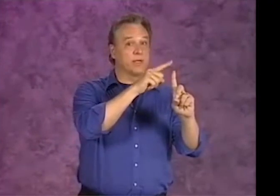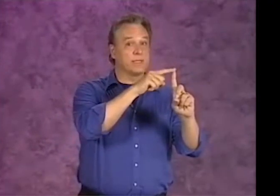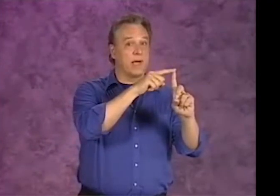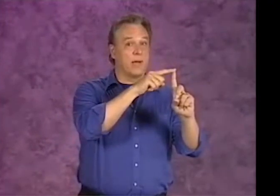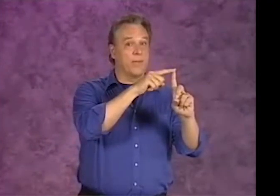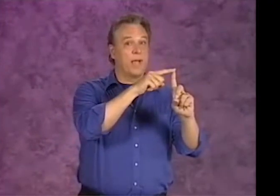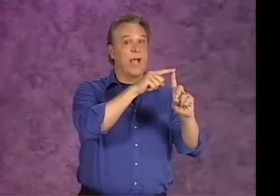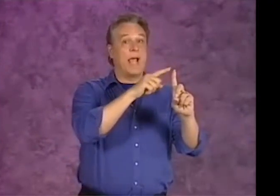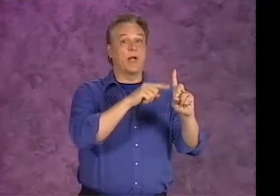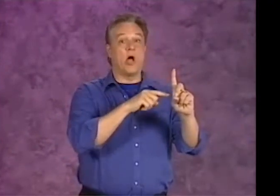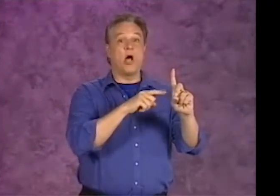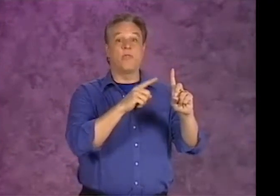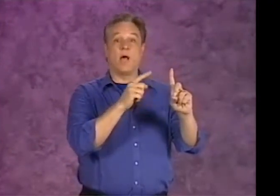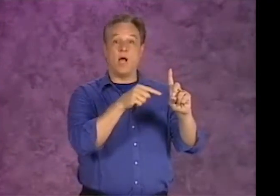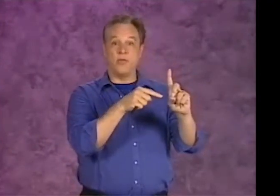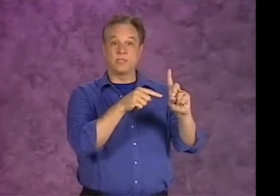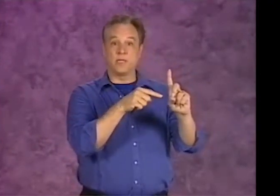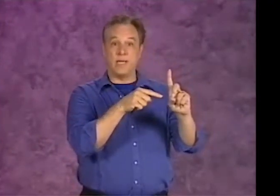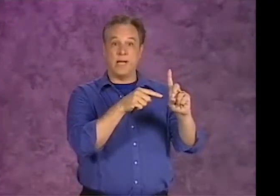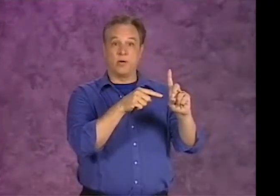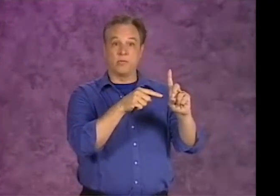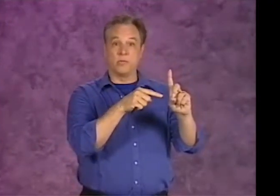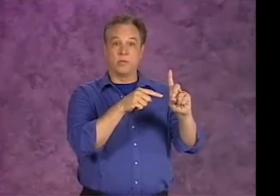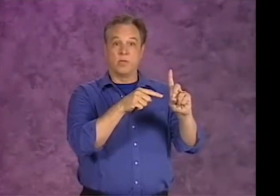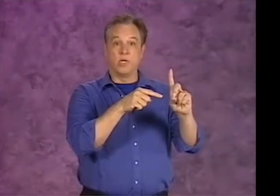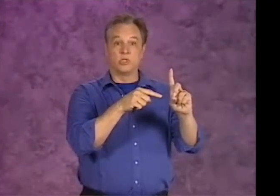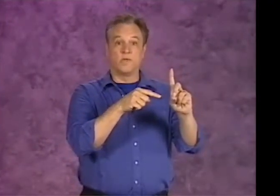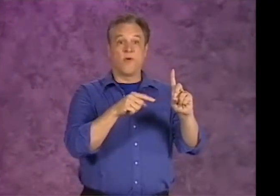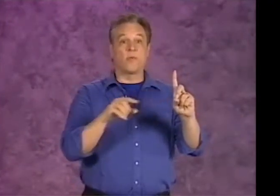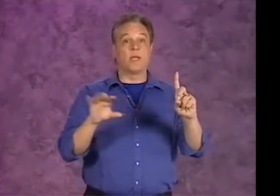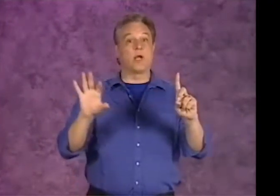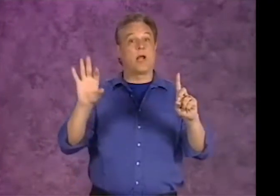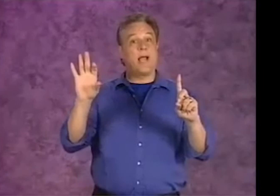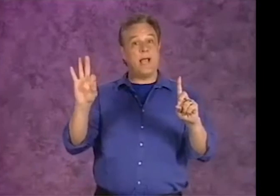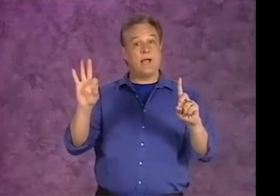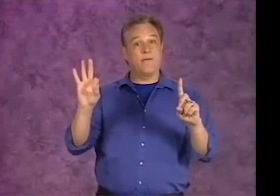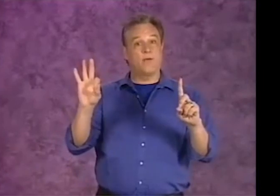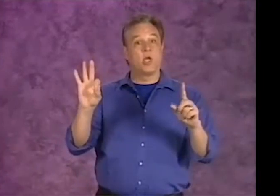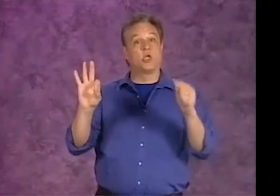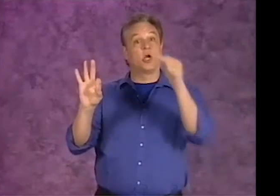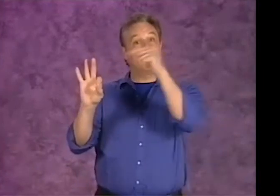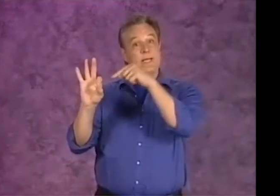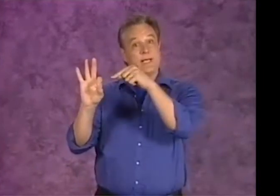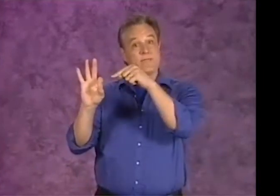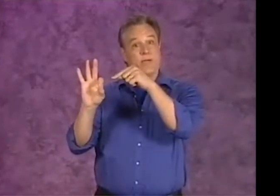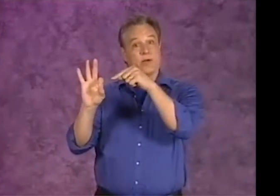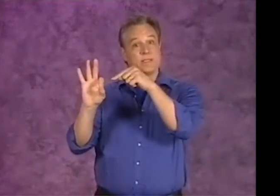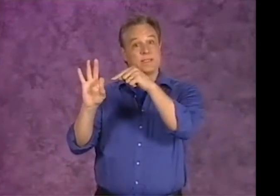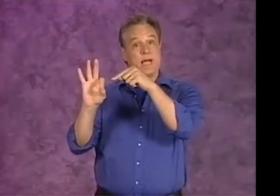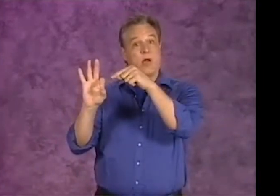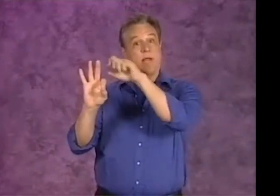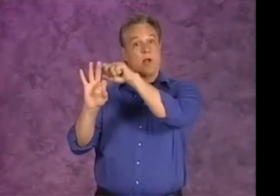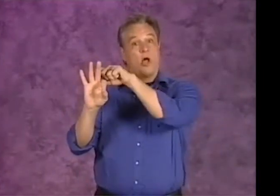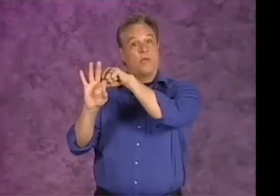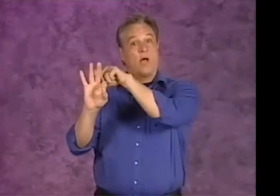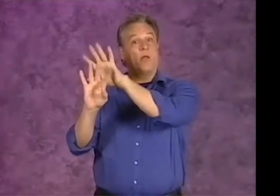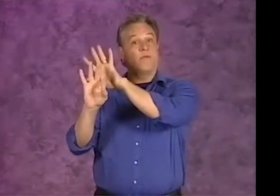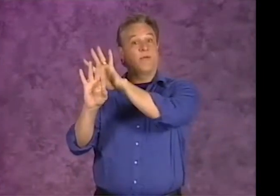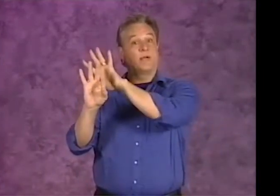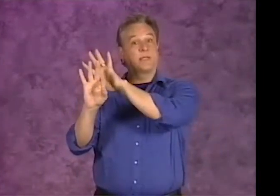is up and all the others are down. To form the letter F, your index finger is down and all the other fingers